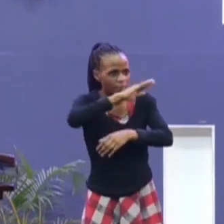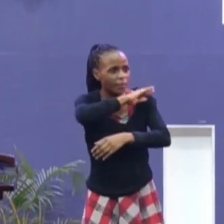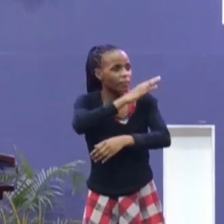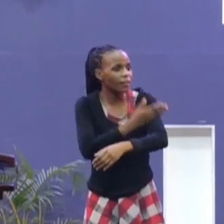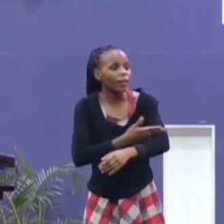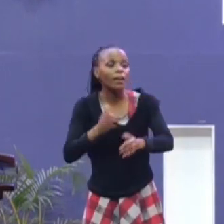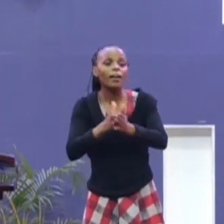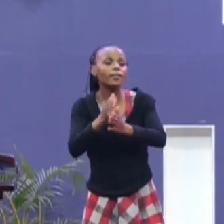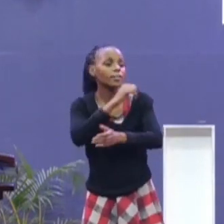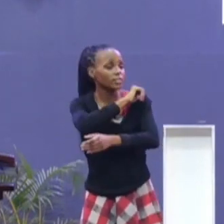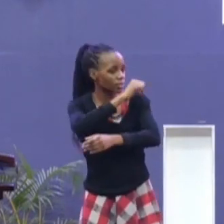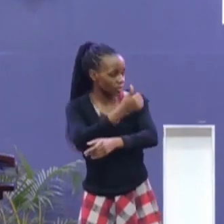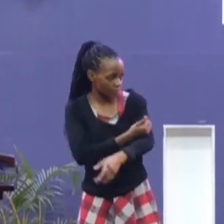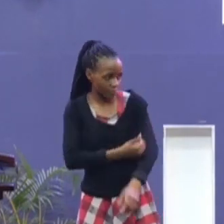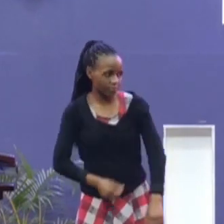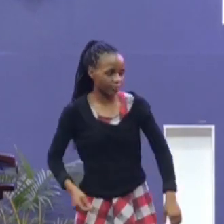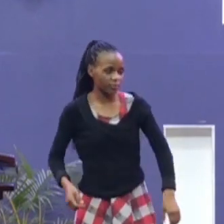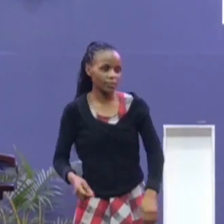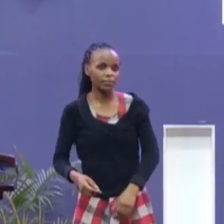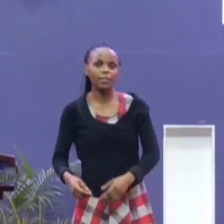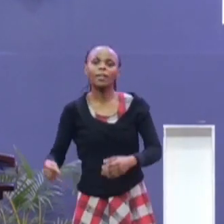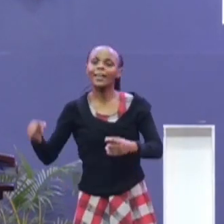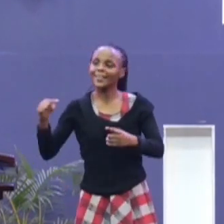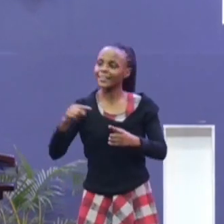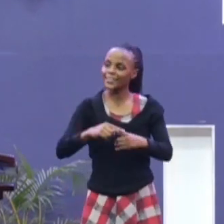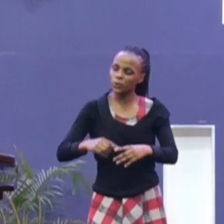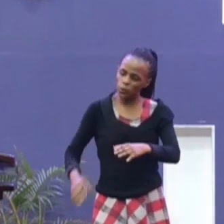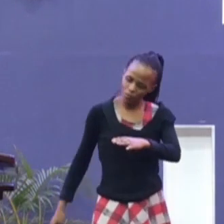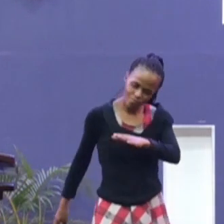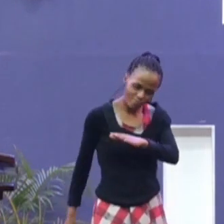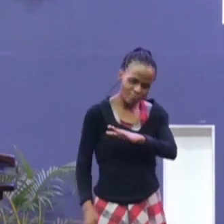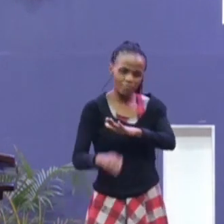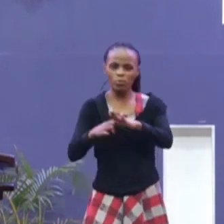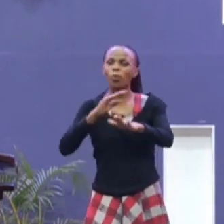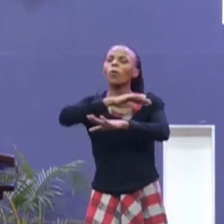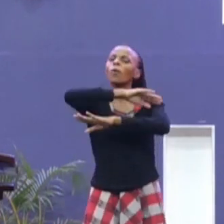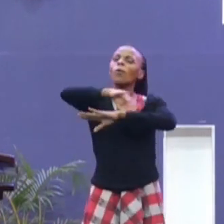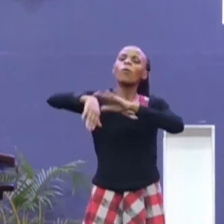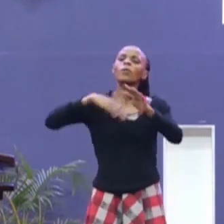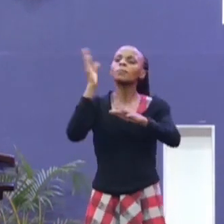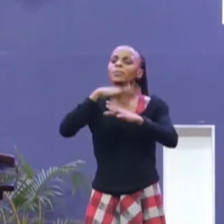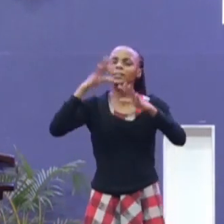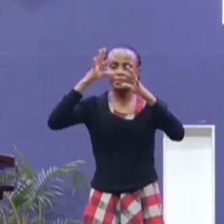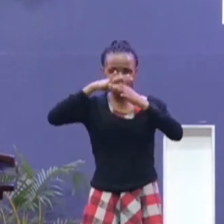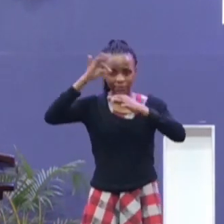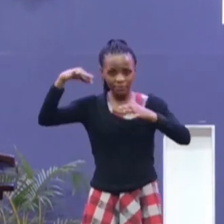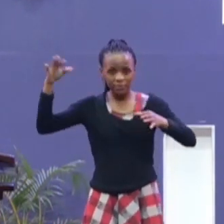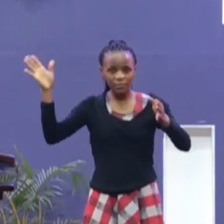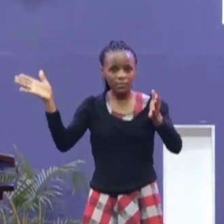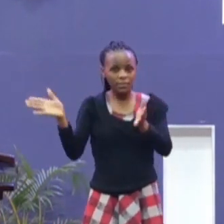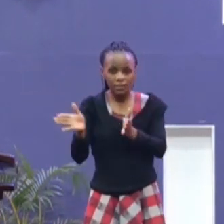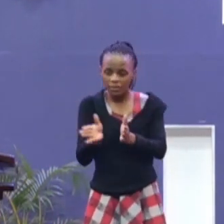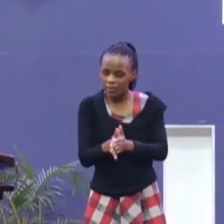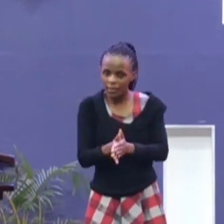And authority. N'obuyinza. To drive out all demons. Okugoba emizimu gyonna. And